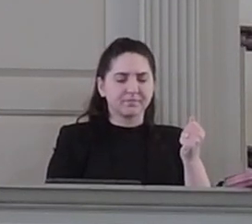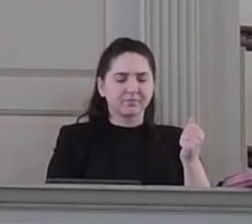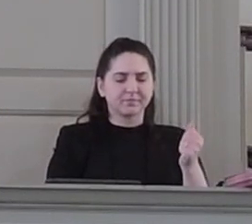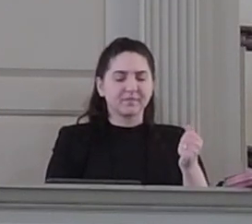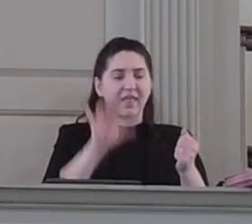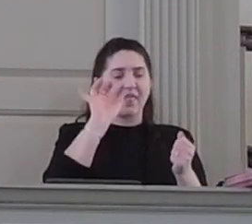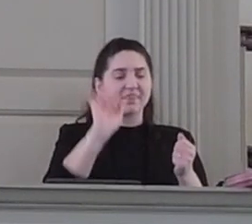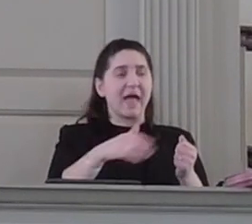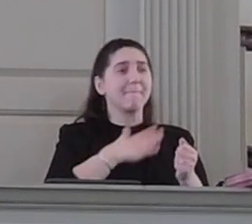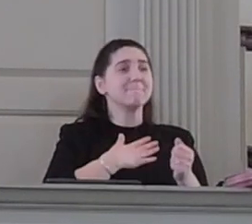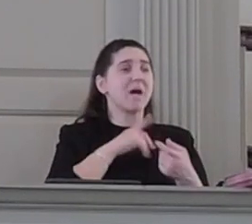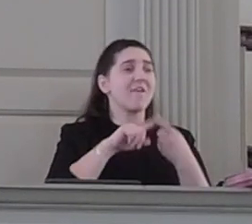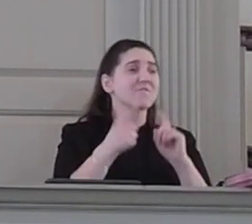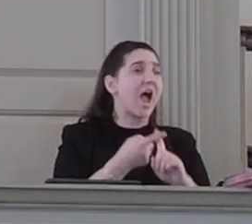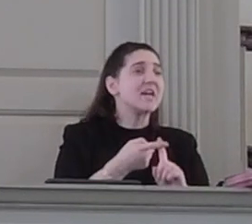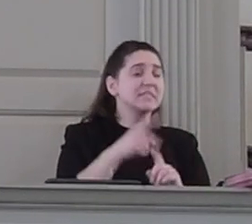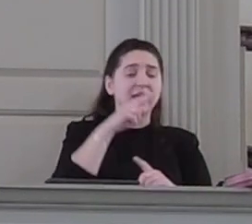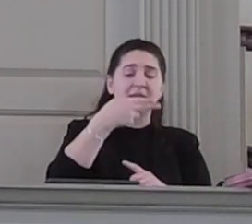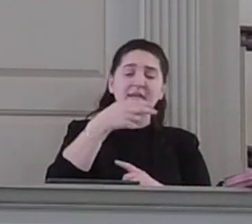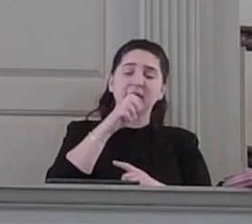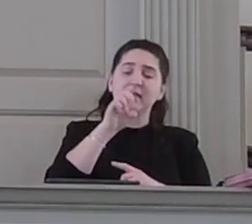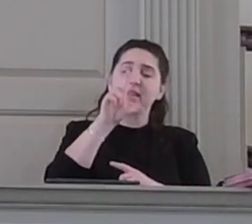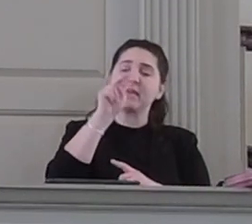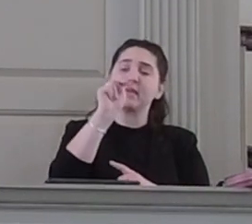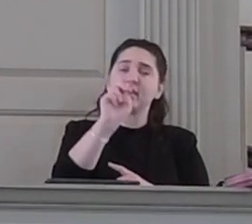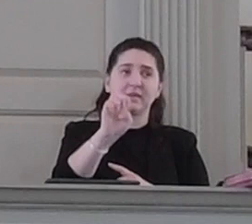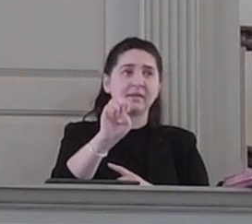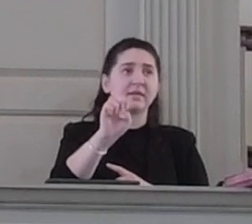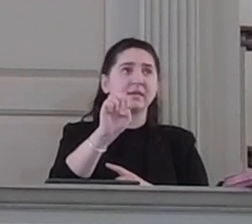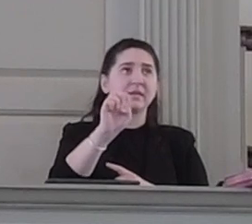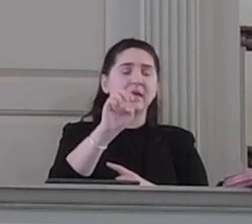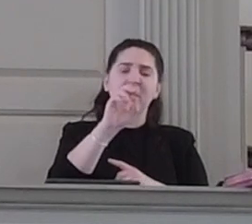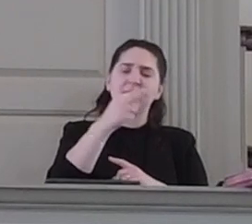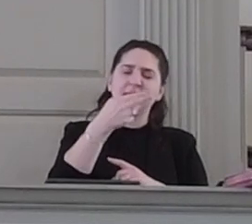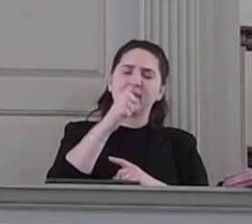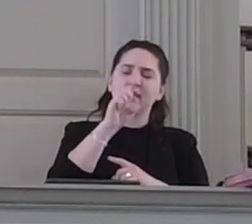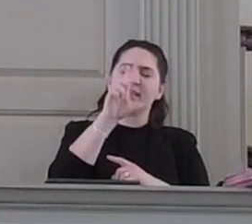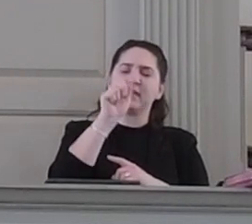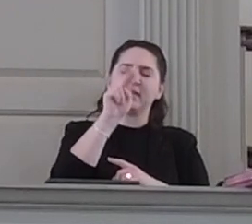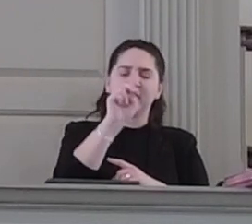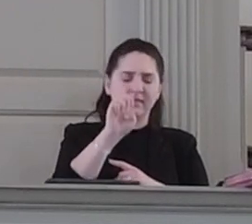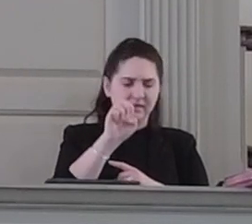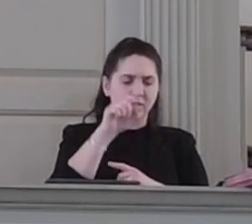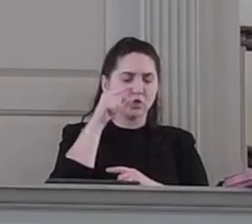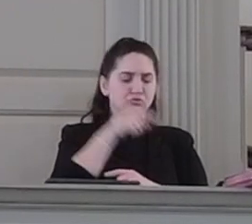that Helene did not need to be resurrected, but I did.